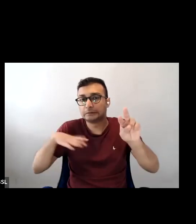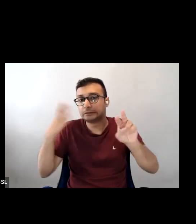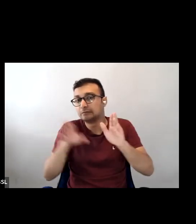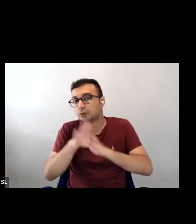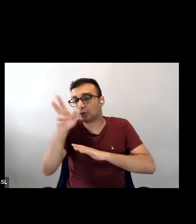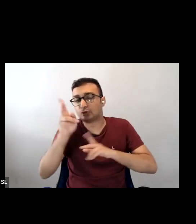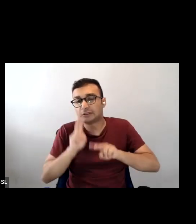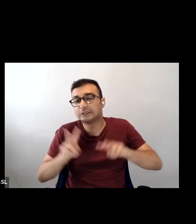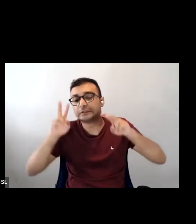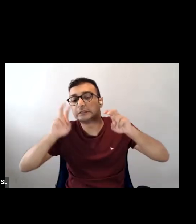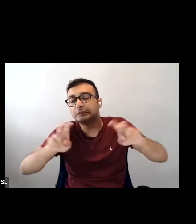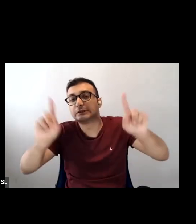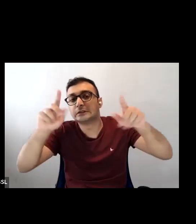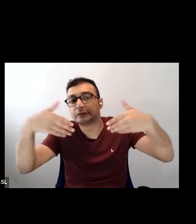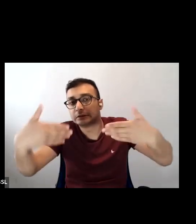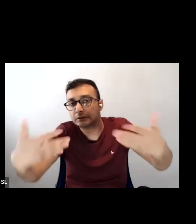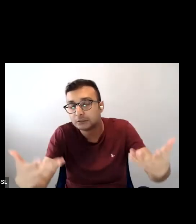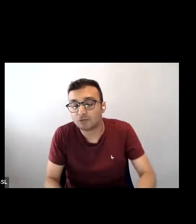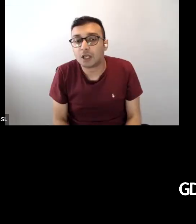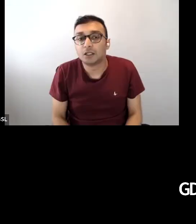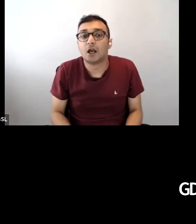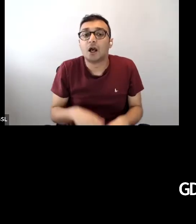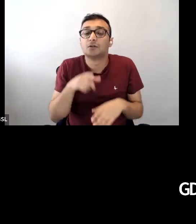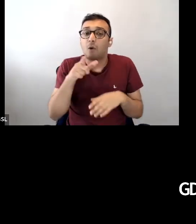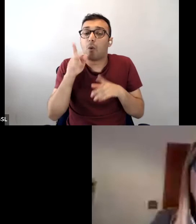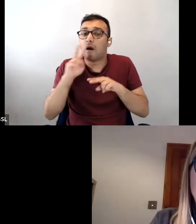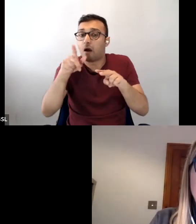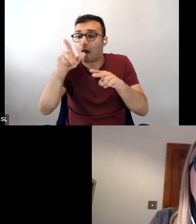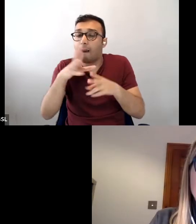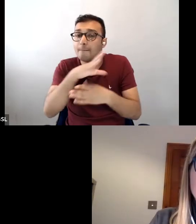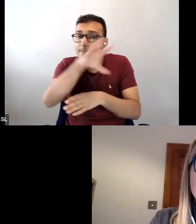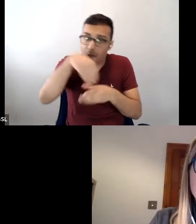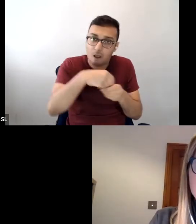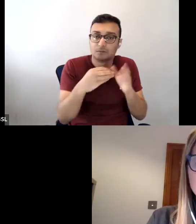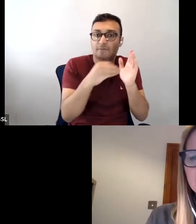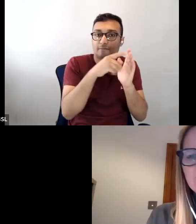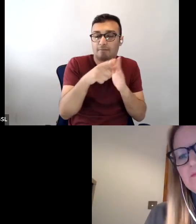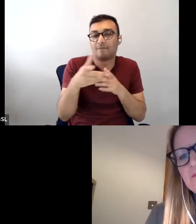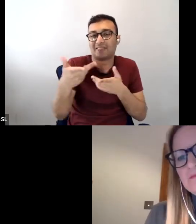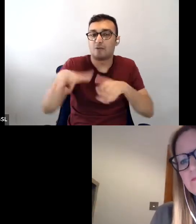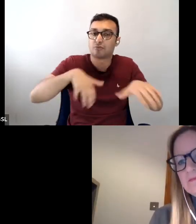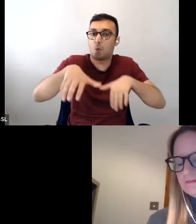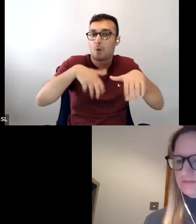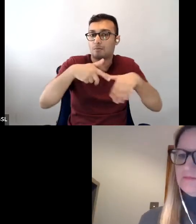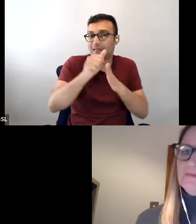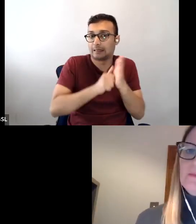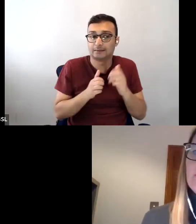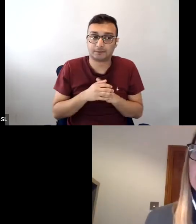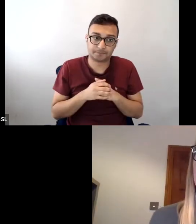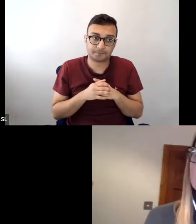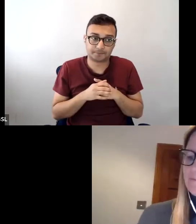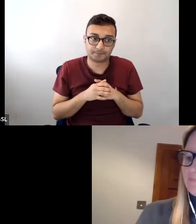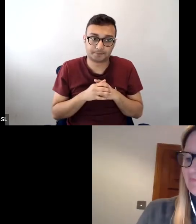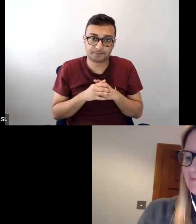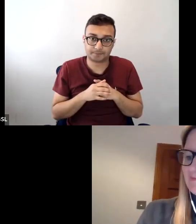align the assistive product as part of their procurement list. In the third part, concerning the human resource,